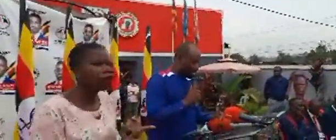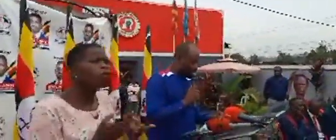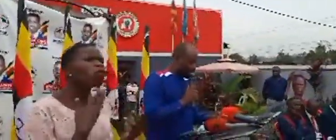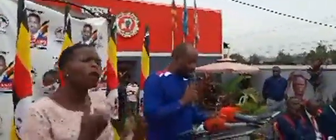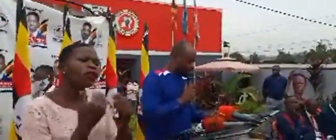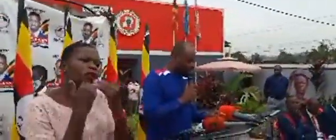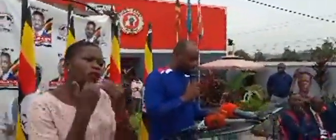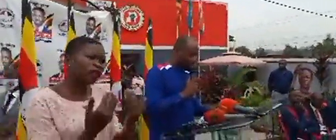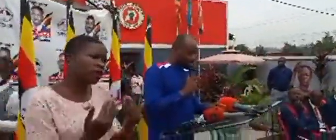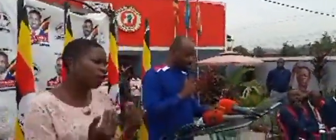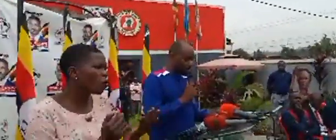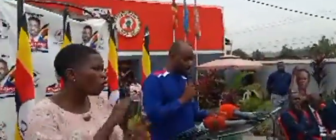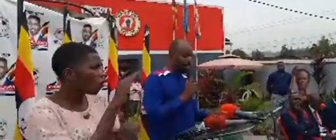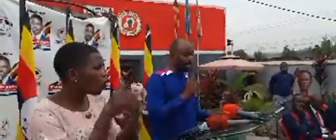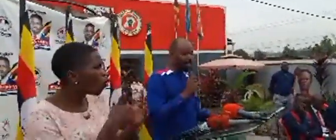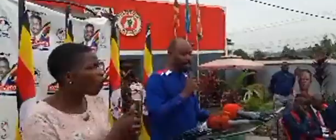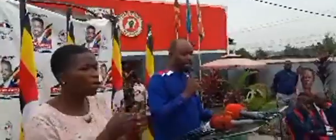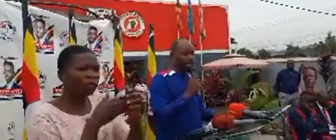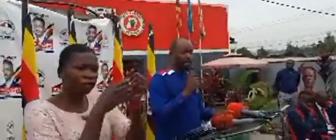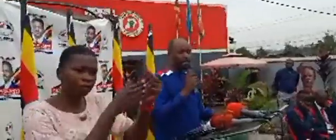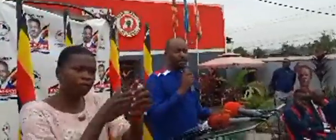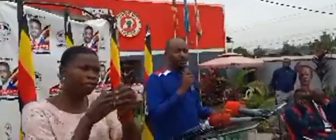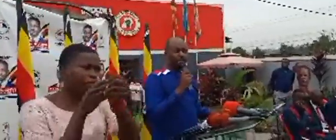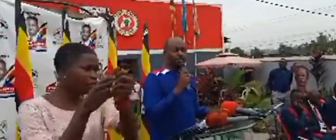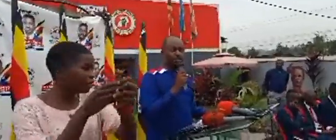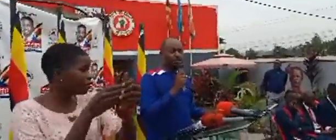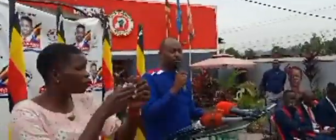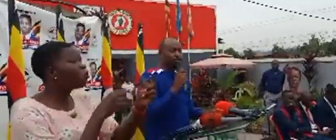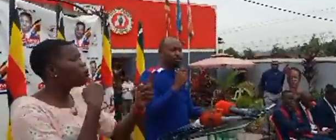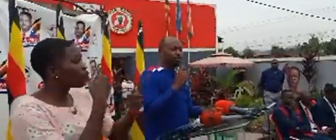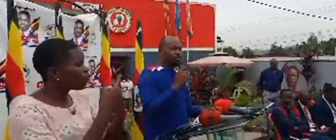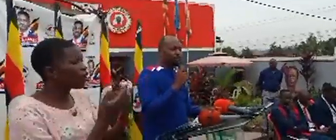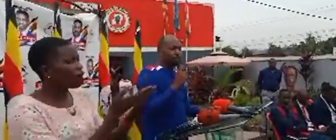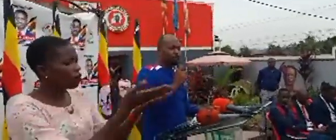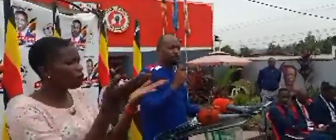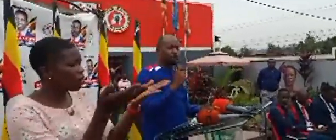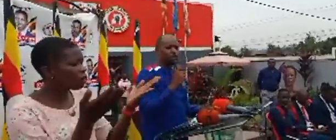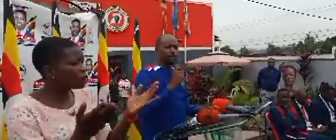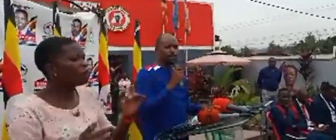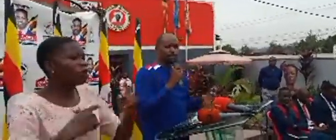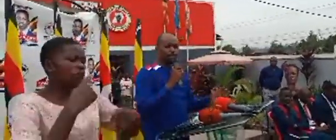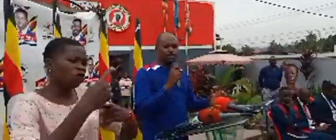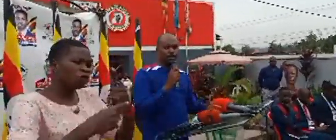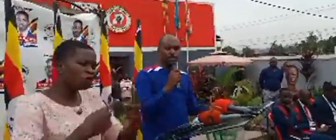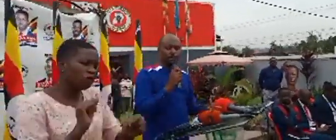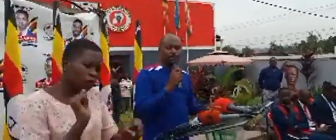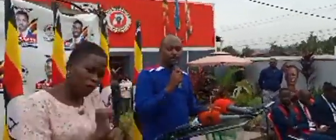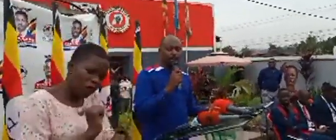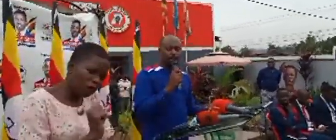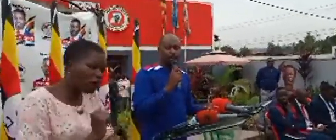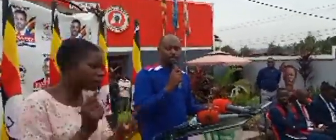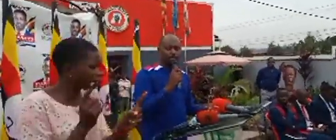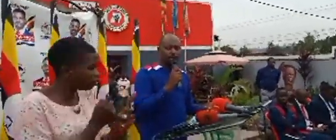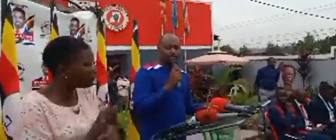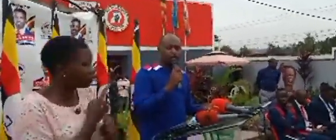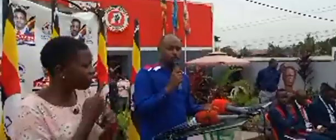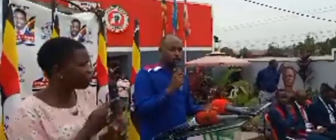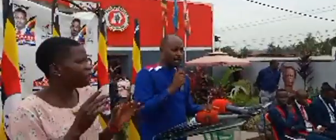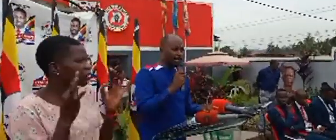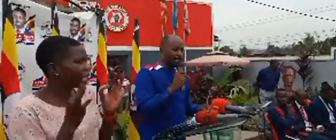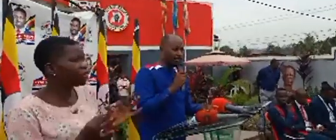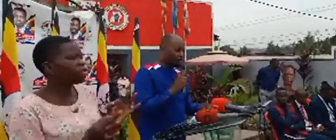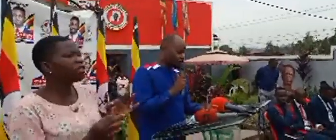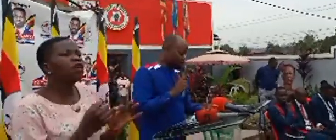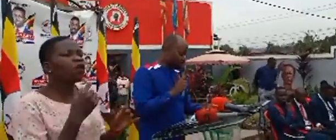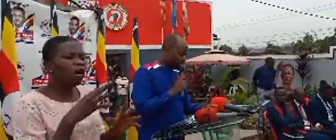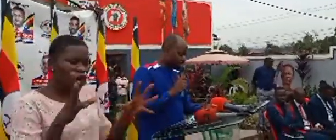kwebaza abakule meze wafe wona, abakena maso, n'okukola ebintu eby'enjawulo mu